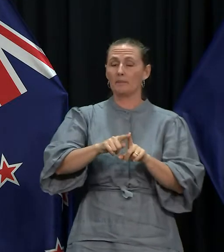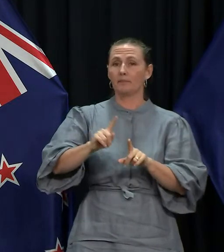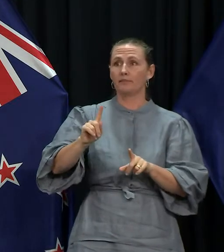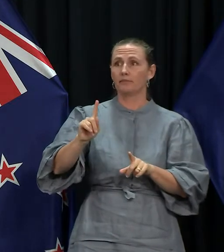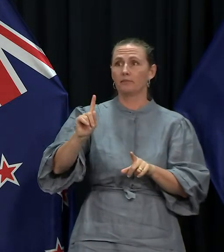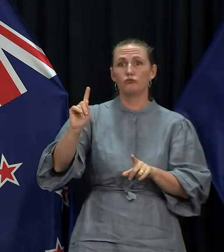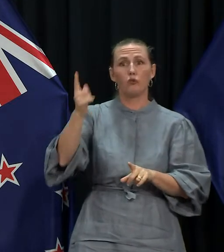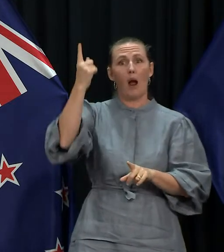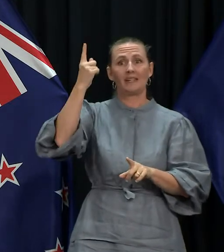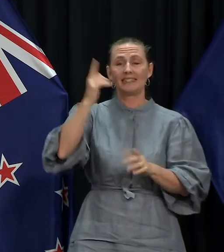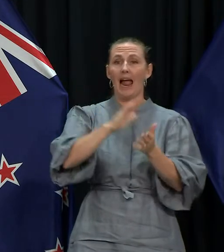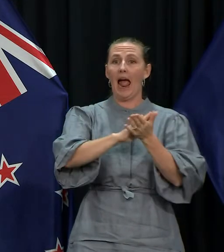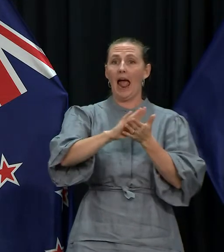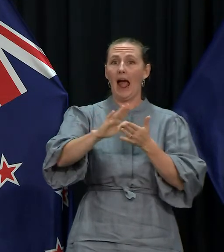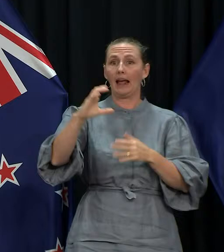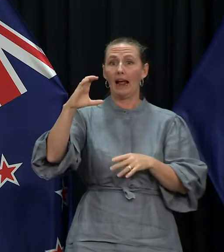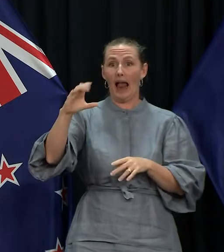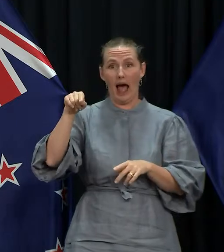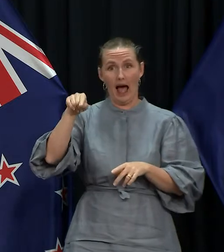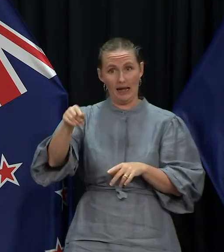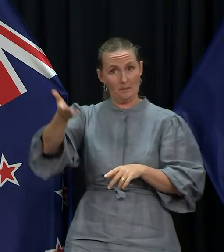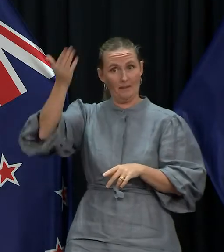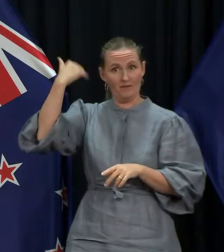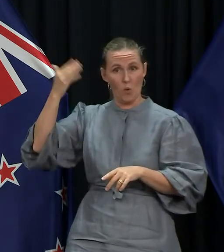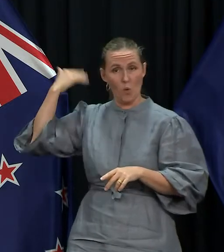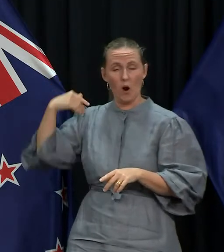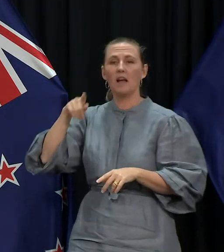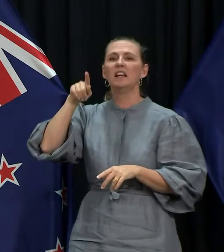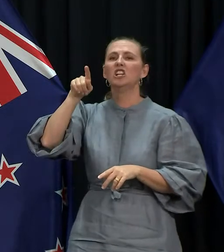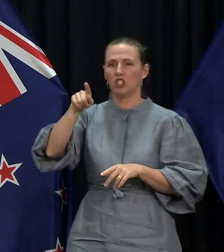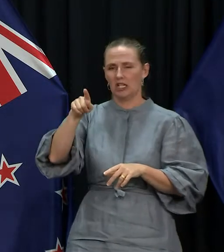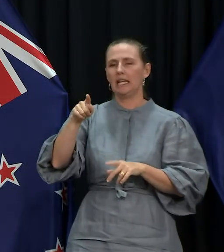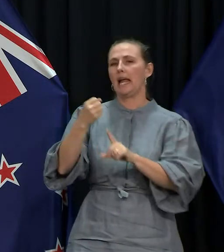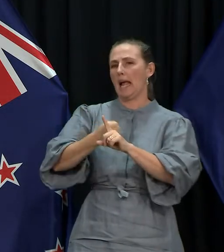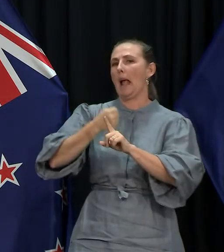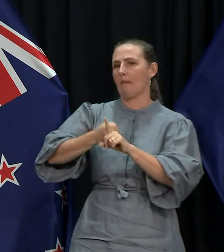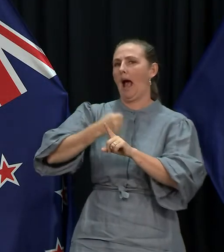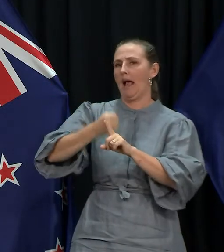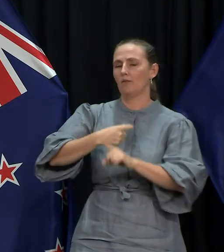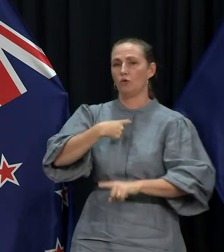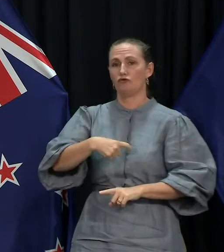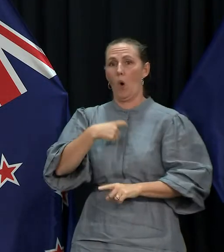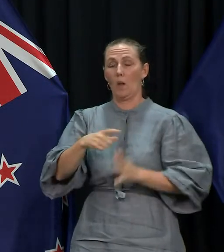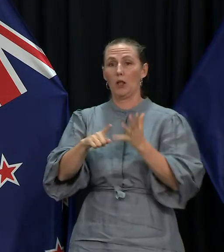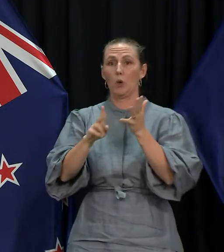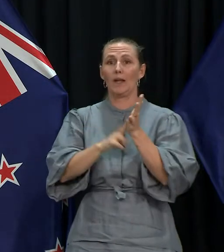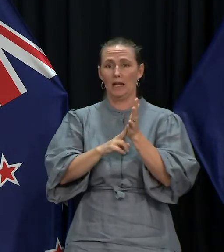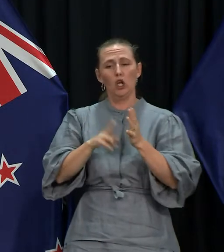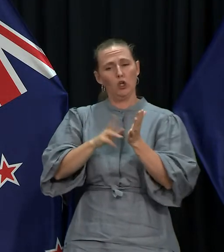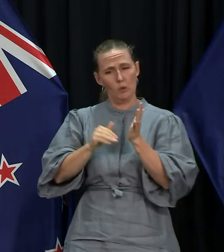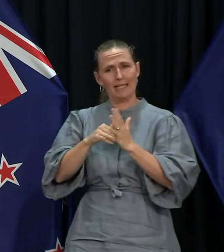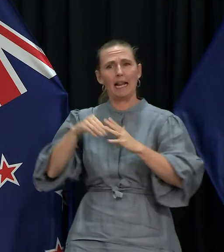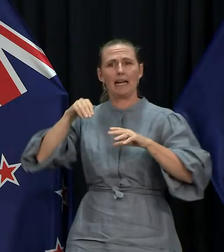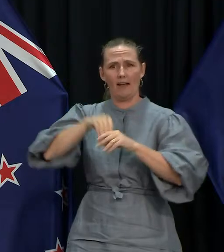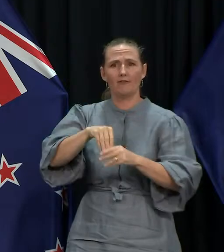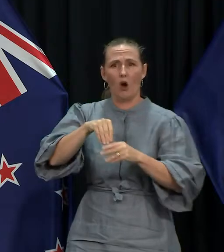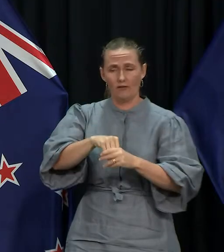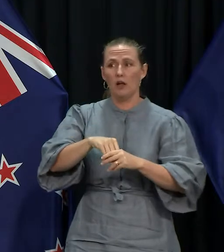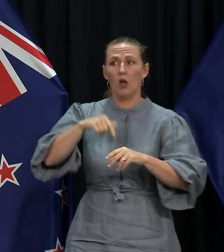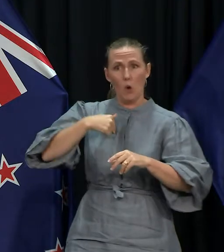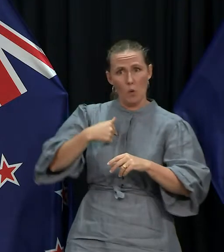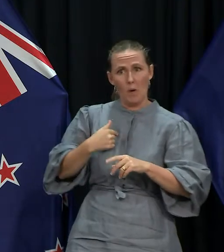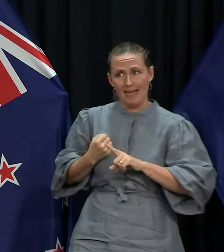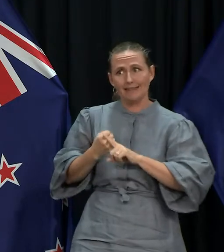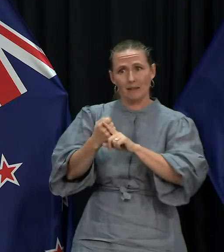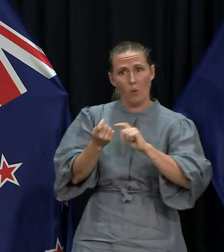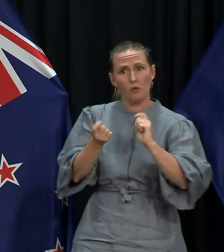was campaigning for a senior role within the UN. So New Zealand has been party to that. We've been supportive of the reform program that's been